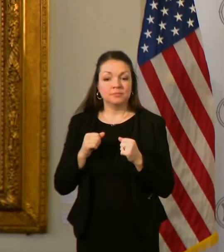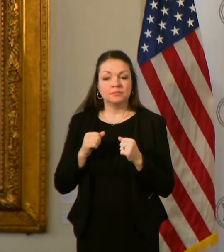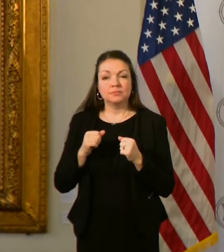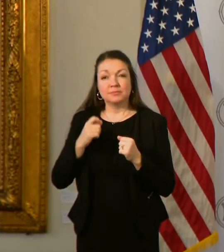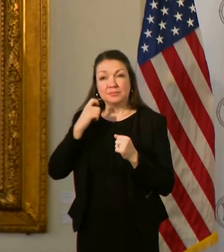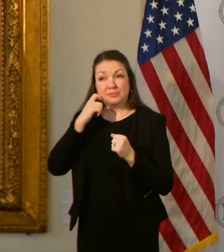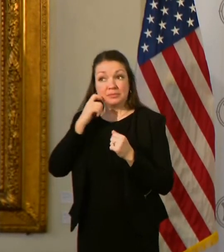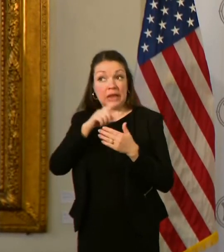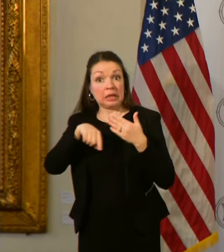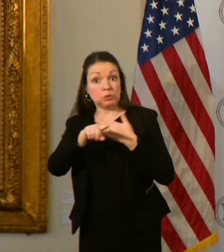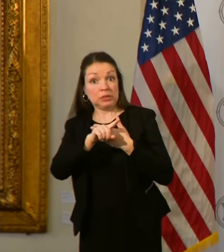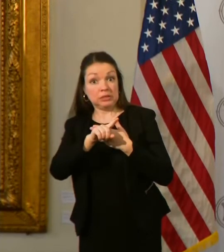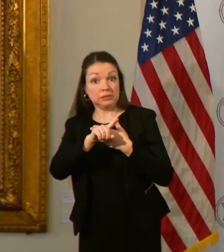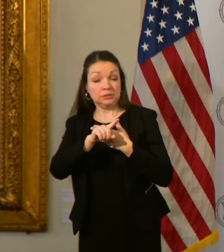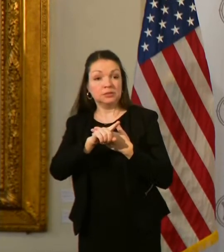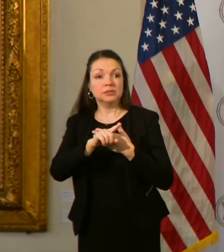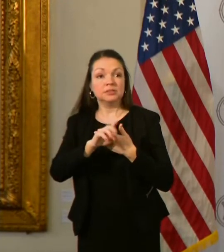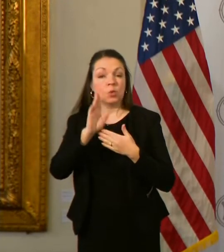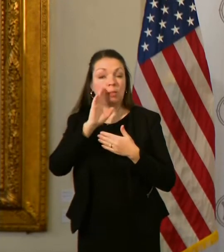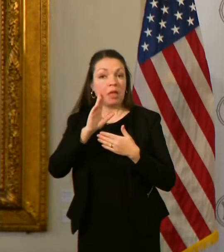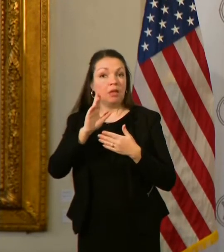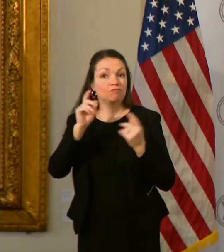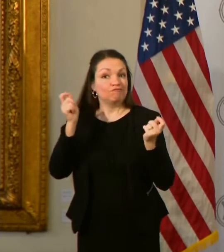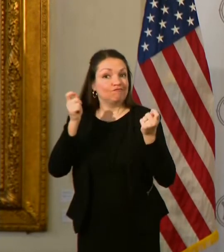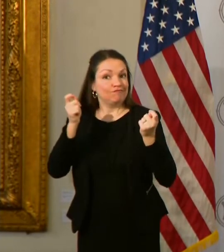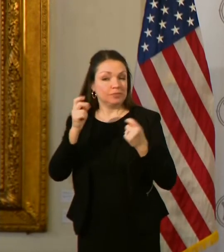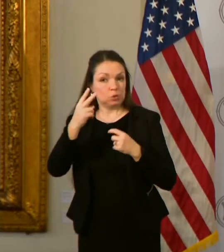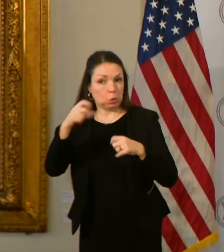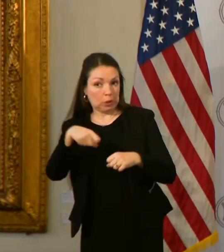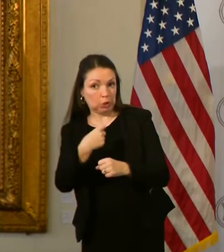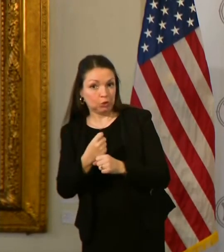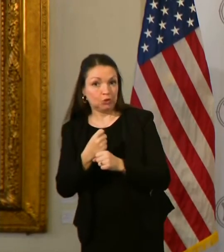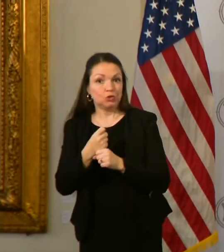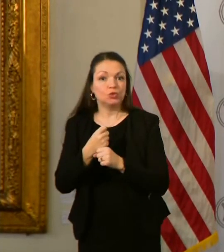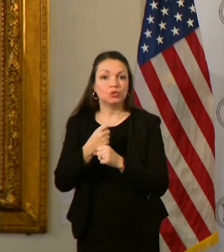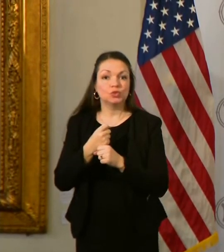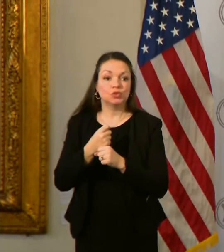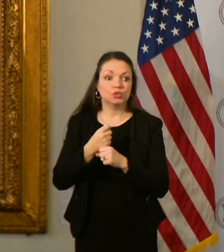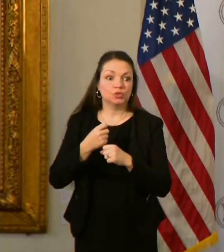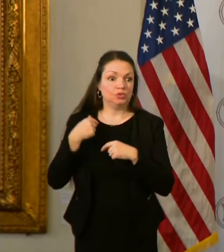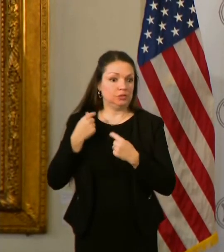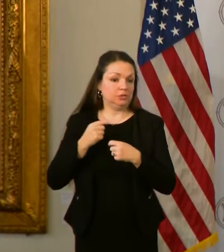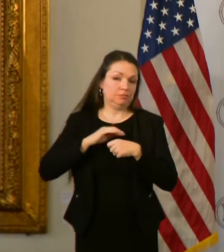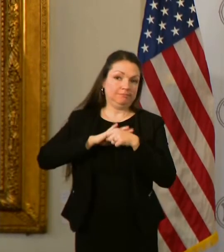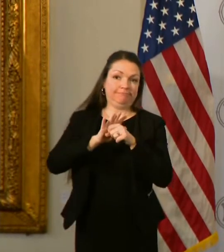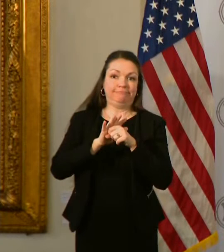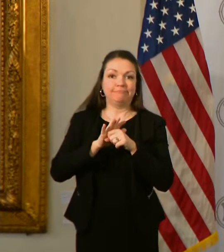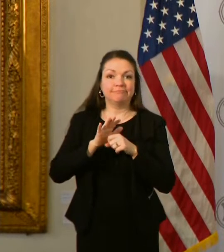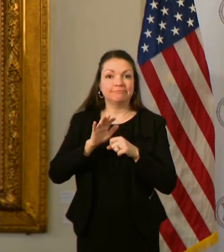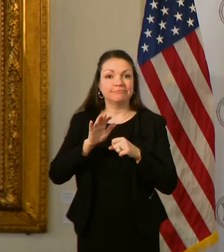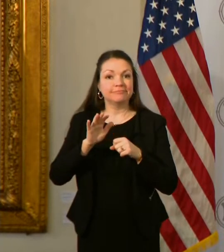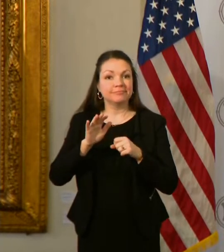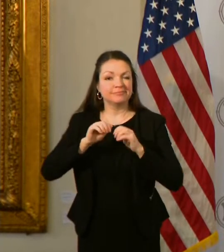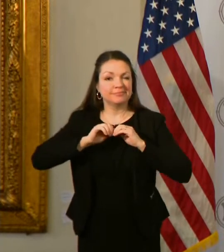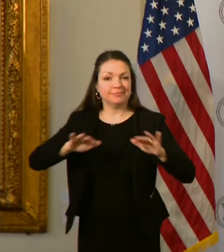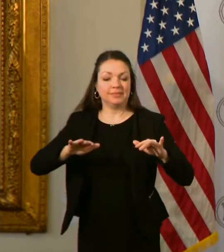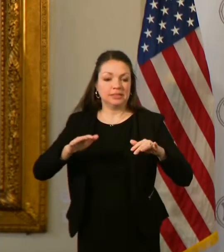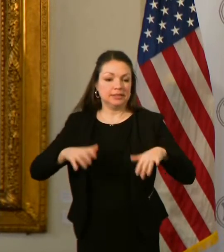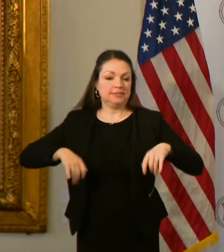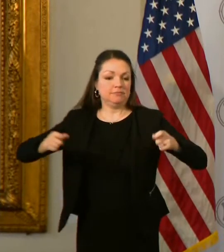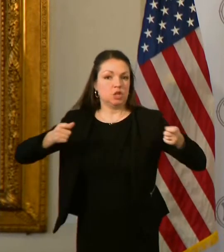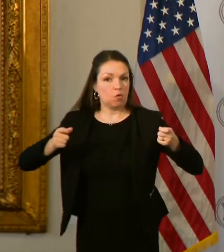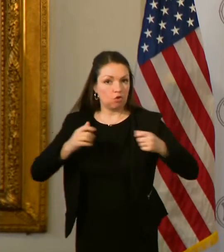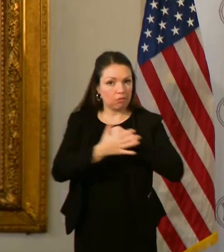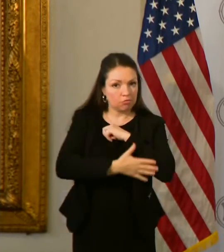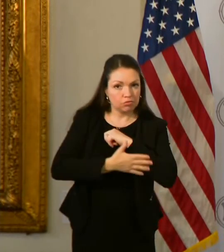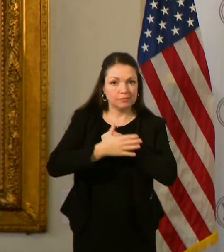years since the COVID-19 pandemic seized our country, our nation, and our court